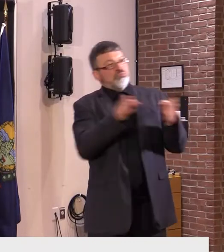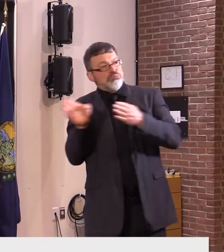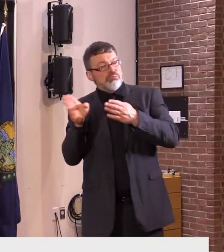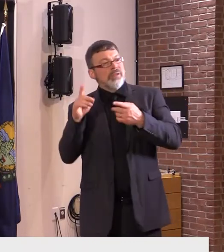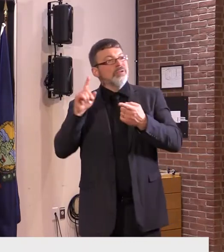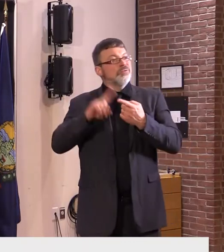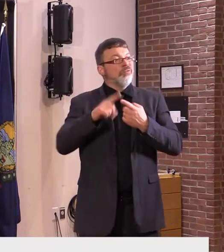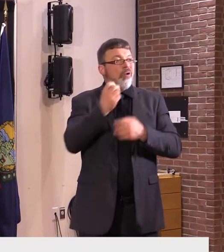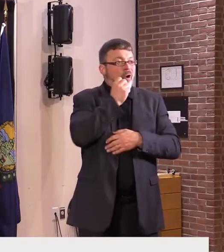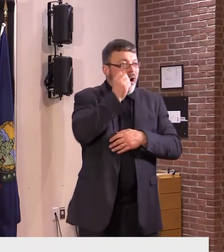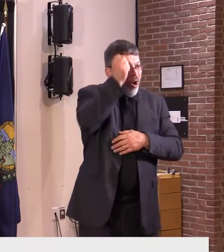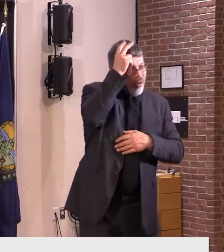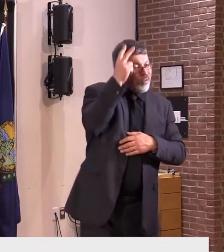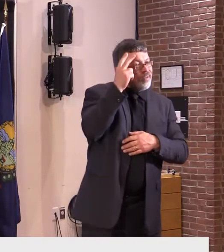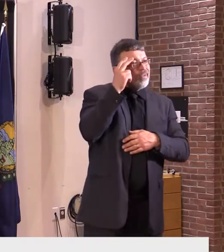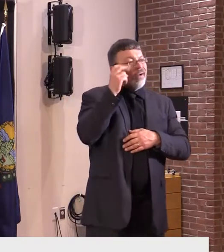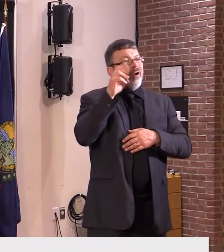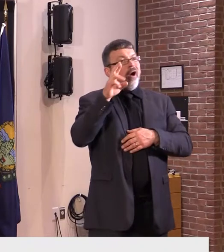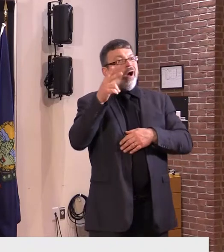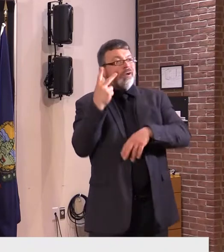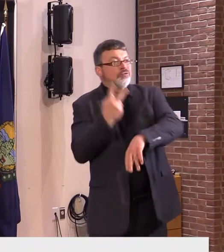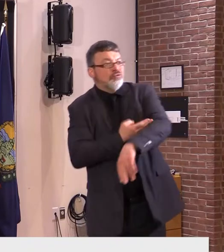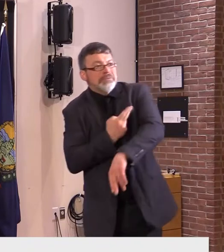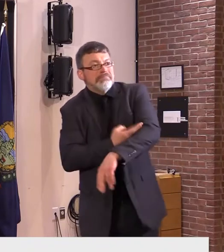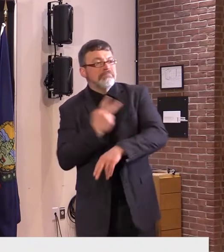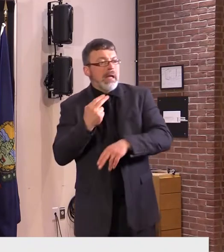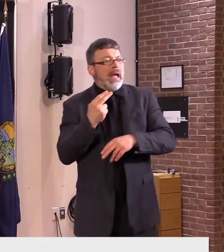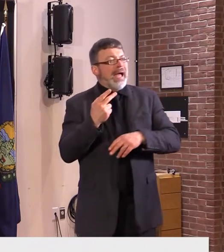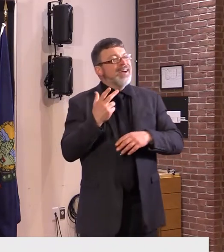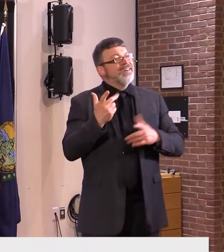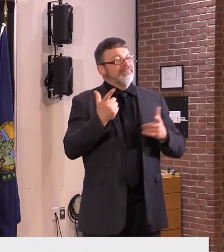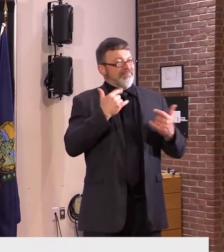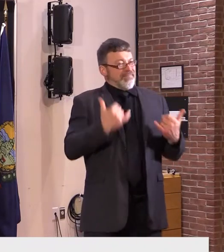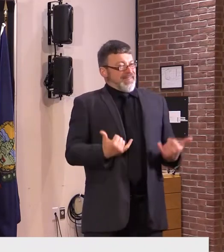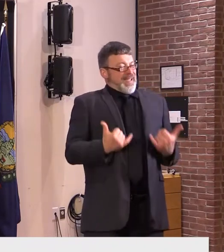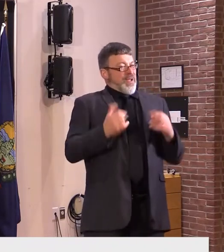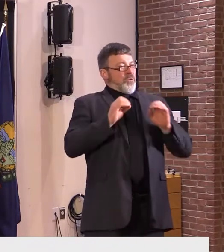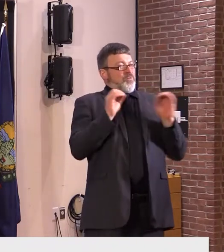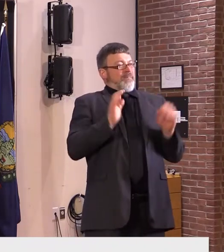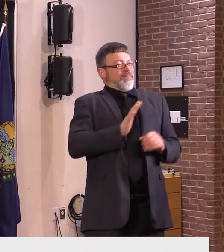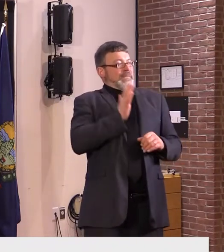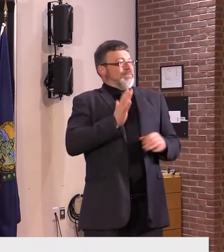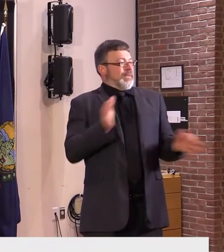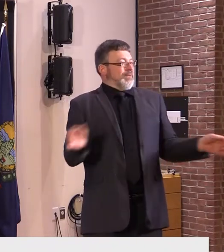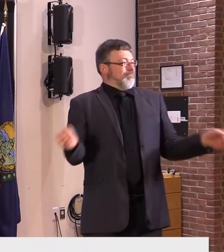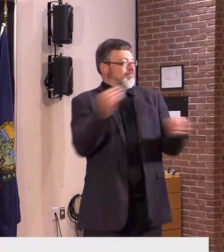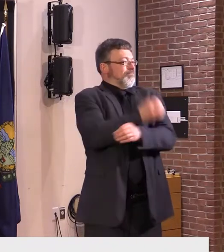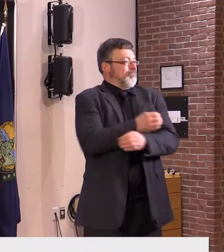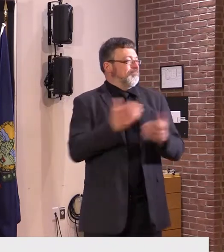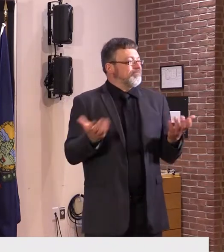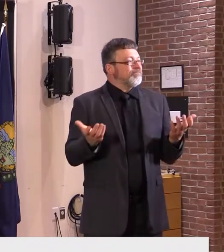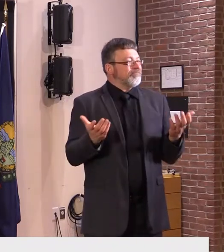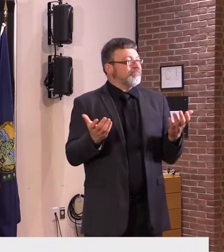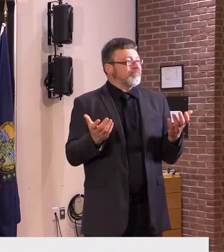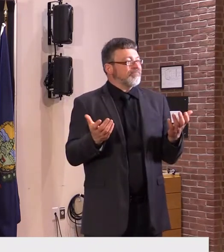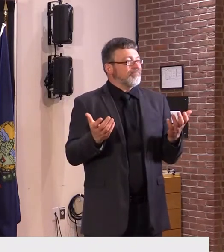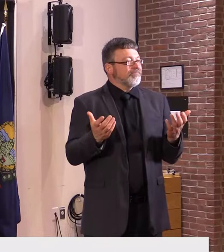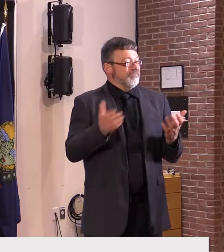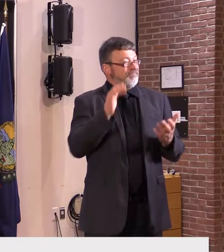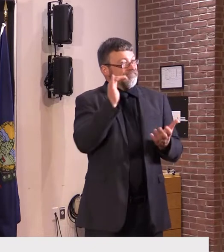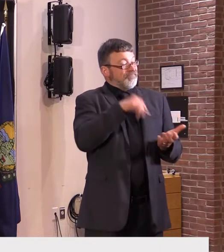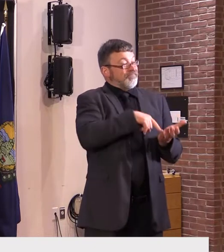formula you do have. Third, as a general rule, don't make homemade